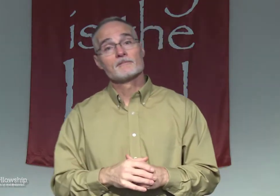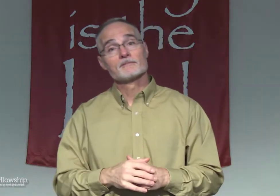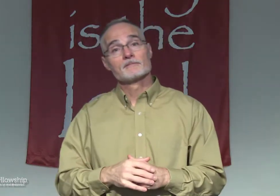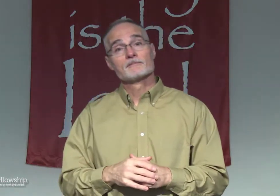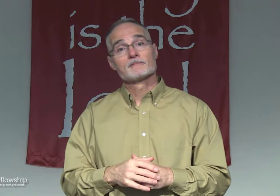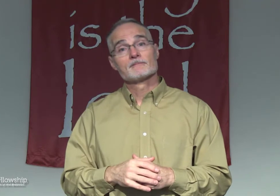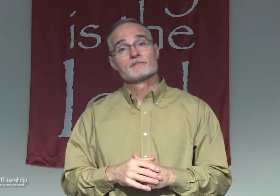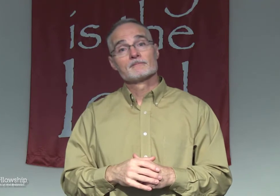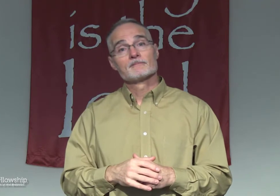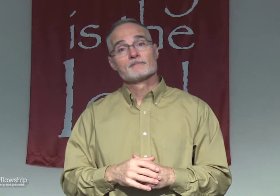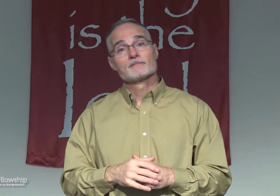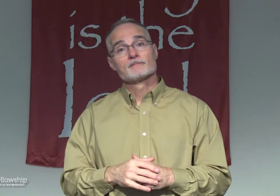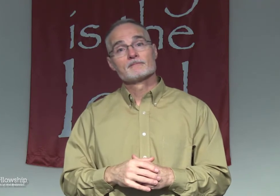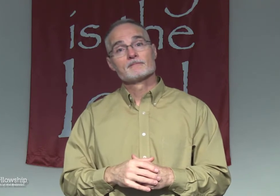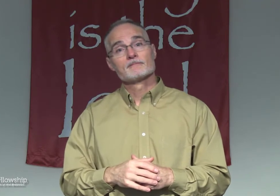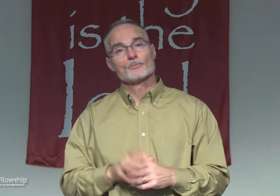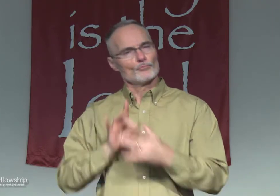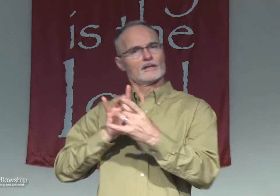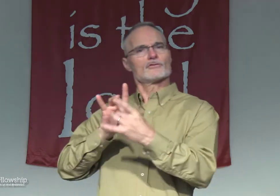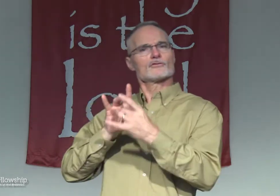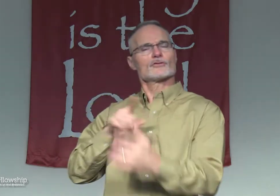Have you reached out? Have you taken risks?